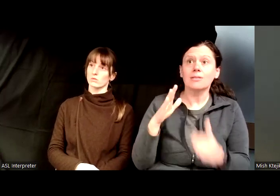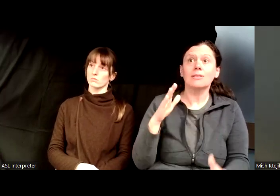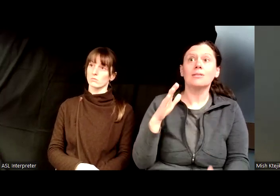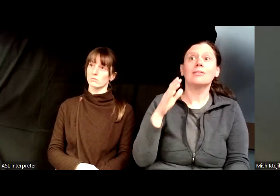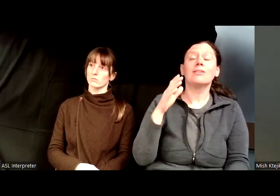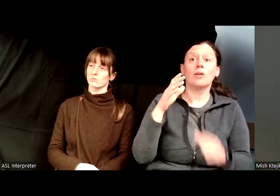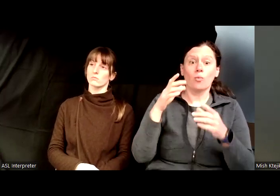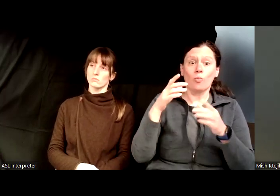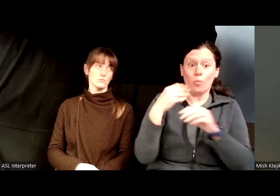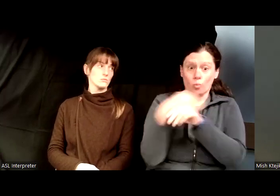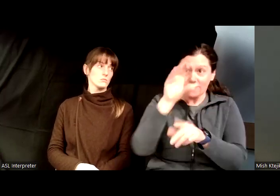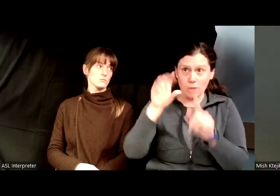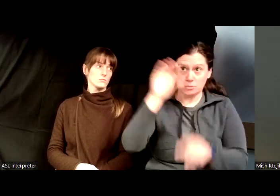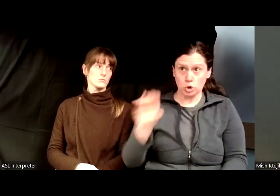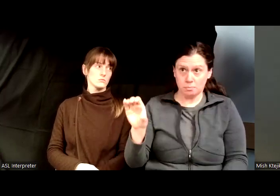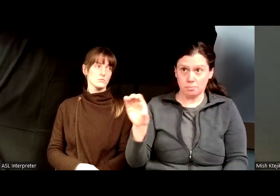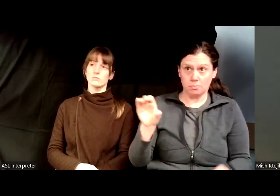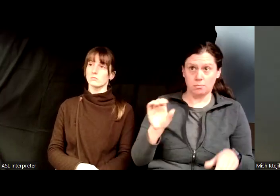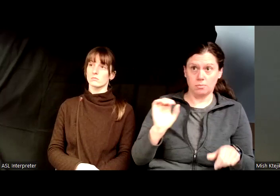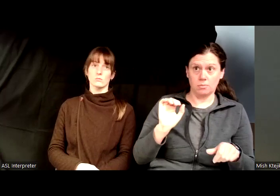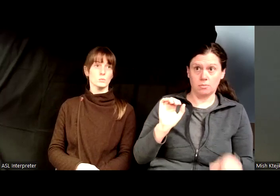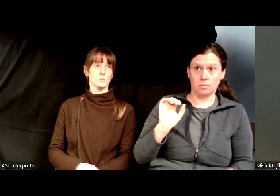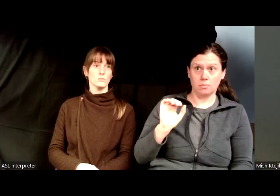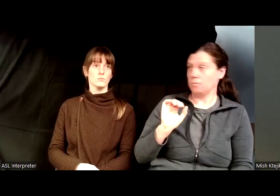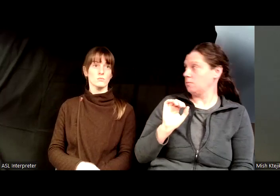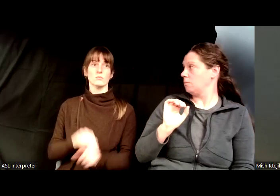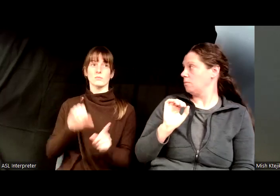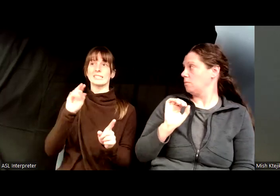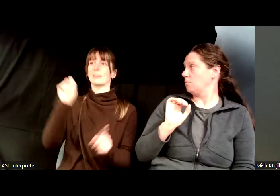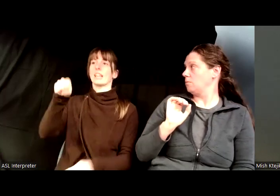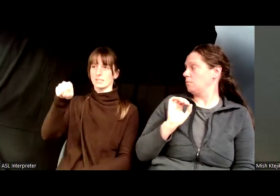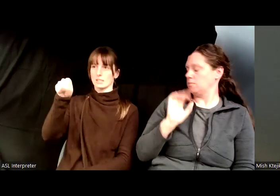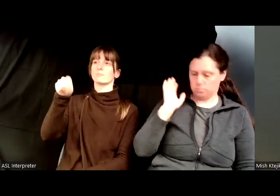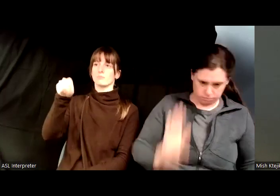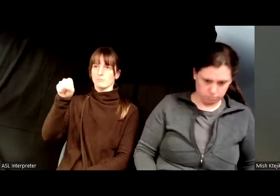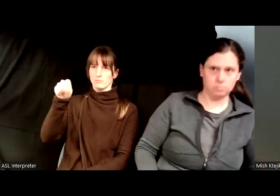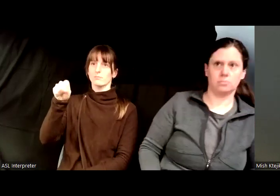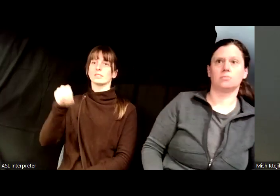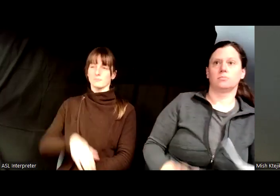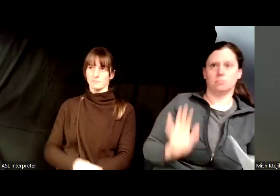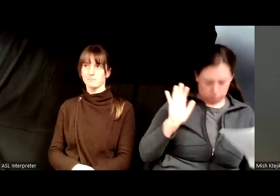he still preside over the meeting from Zoom? Is that accurate? Yes. Yes.